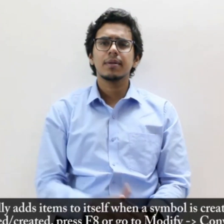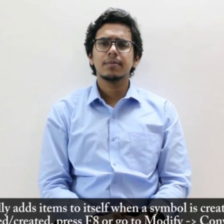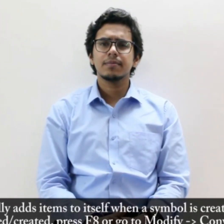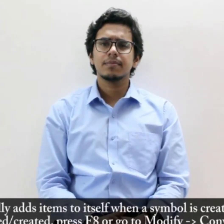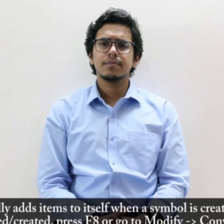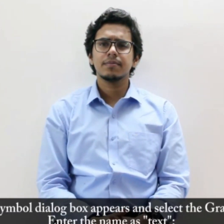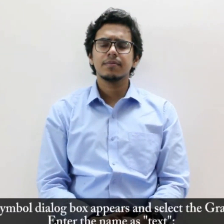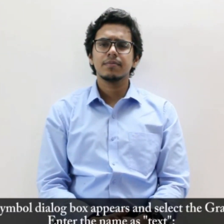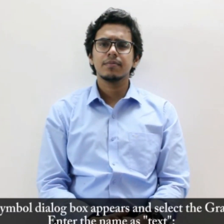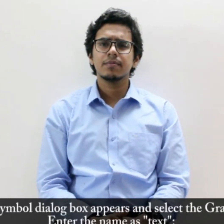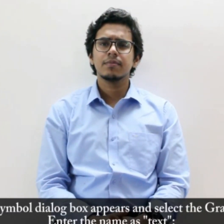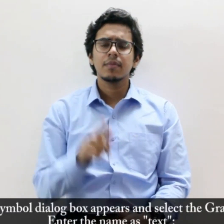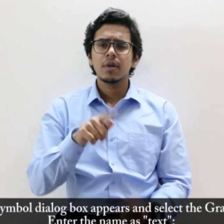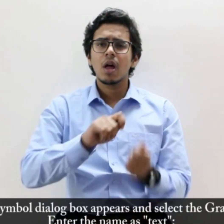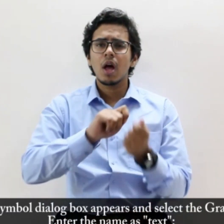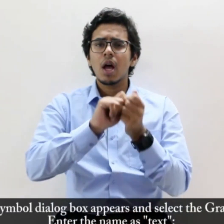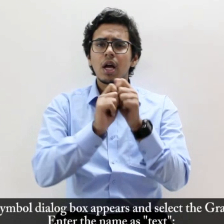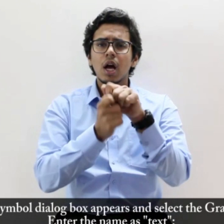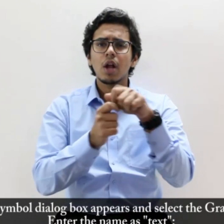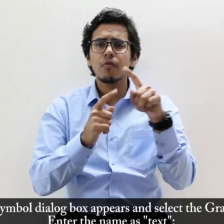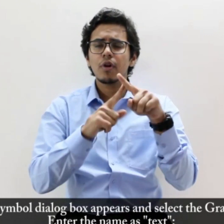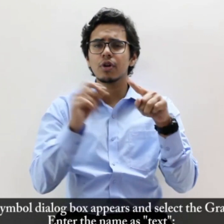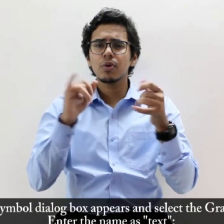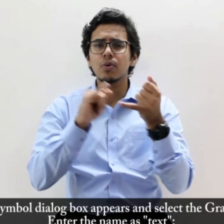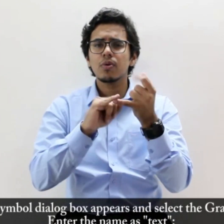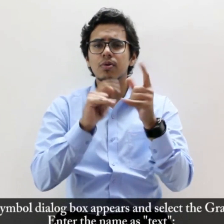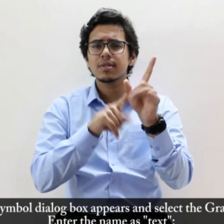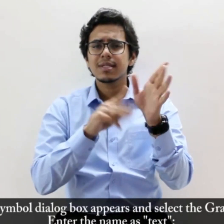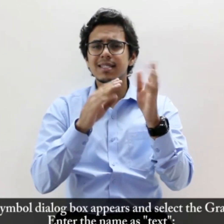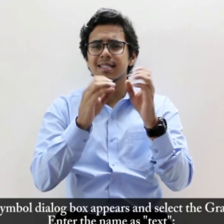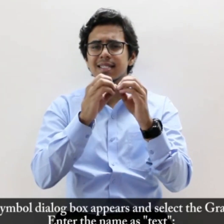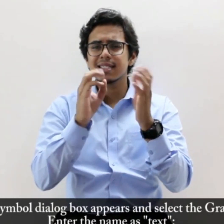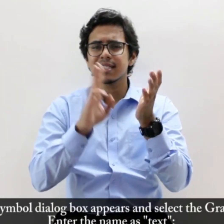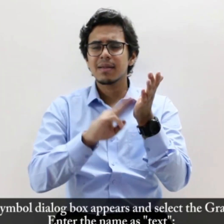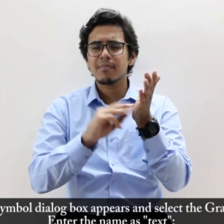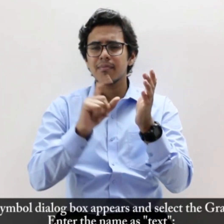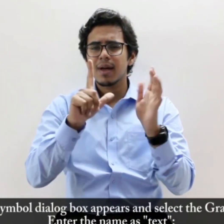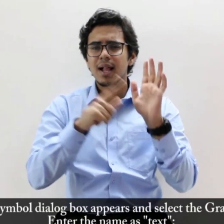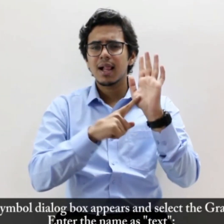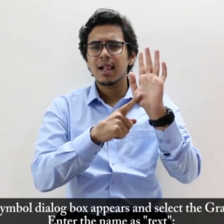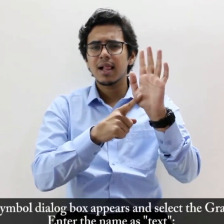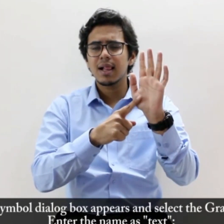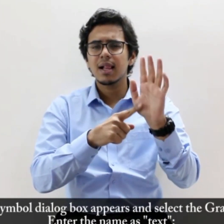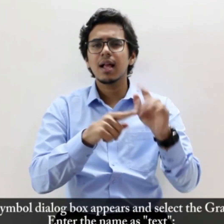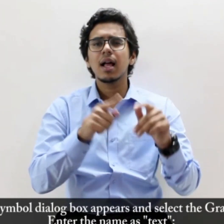Convert to Symbol dialog box appears and select the graphic button.